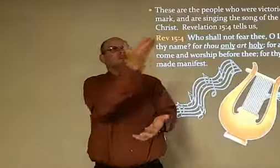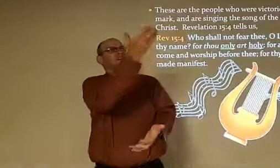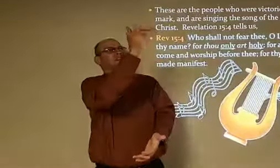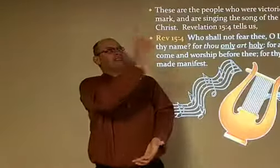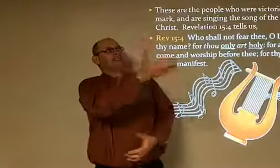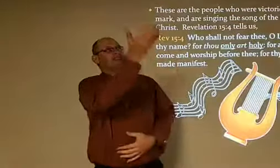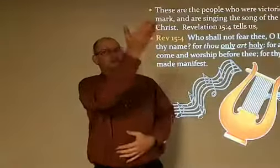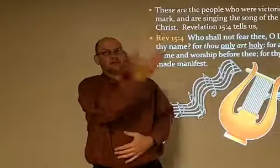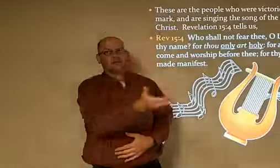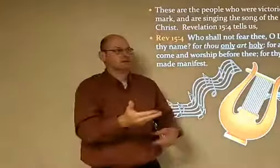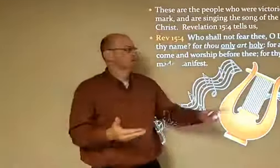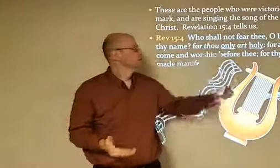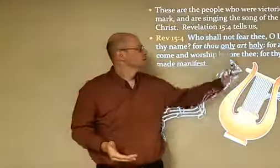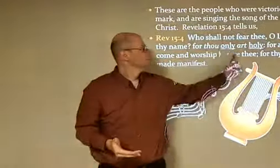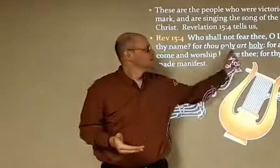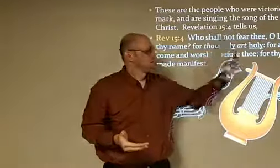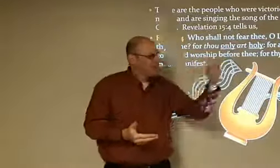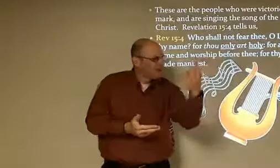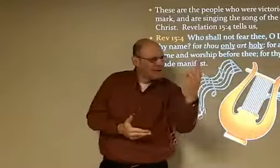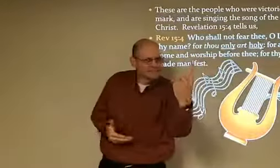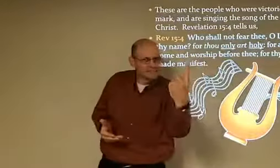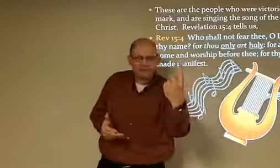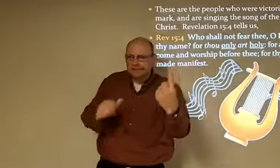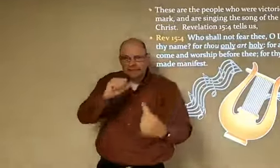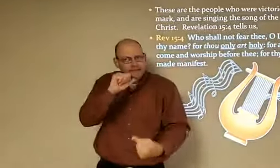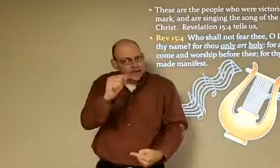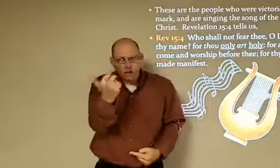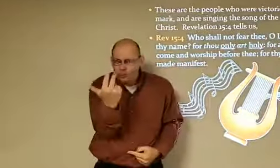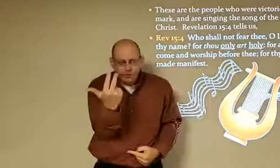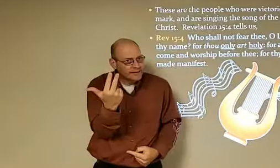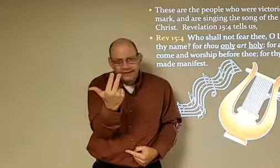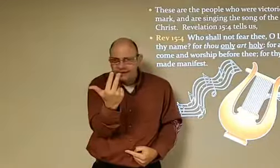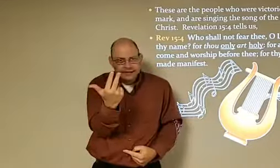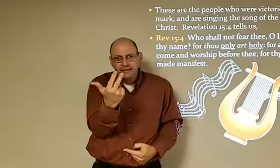And then here Jesus was born. He was God, manifest in the flesh. It says only.